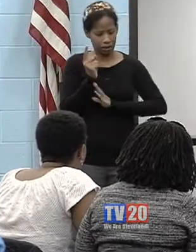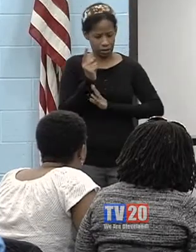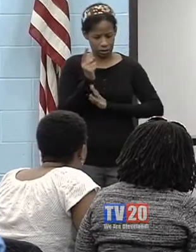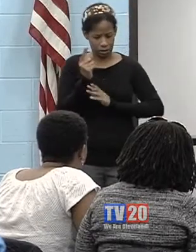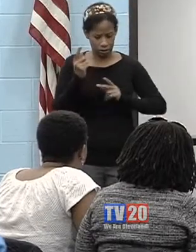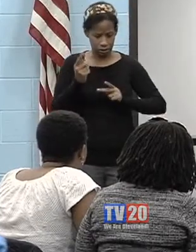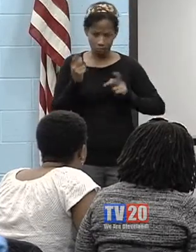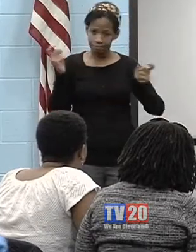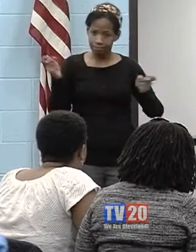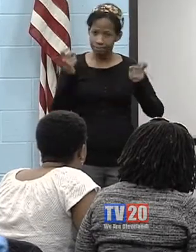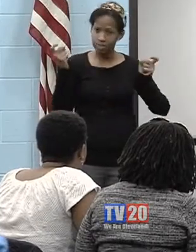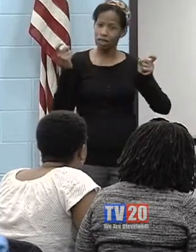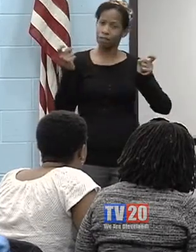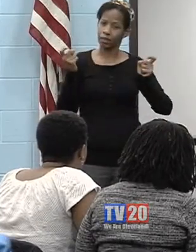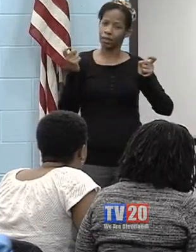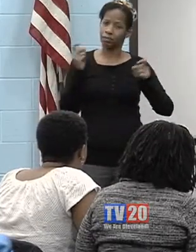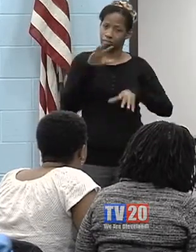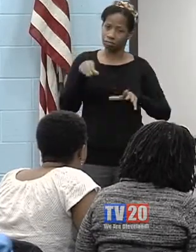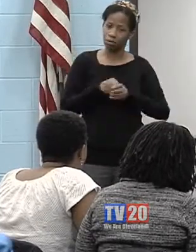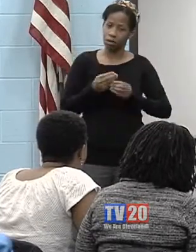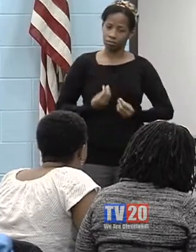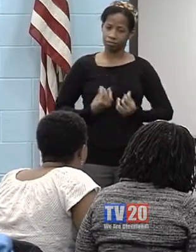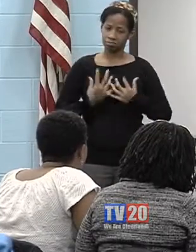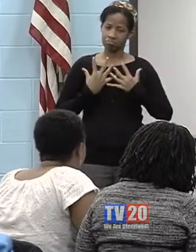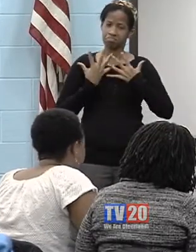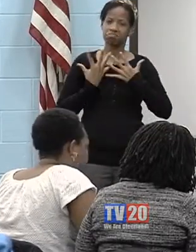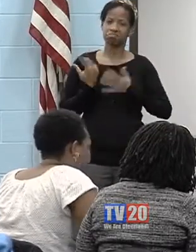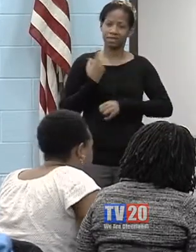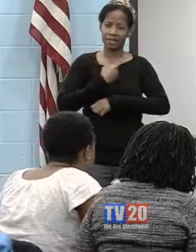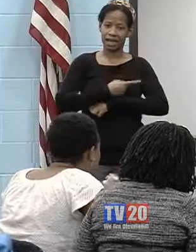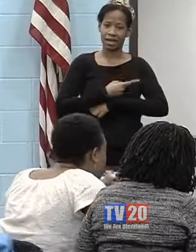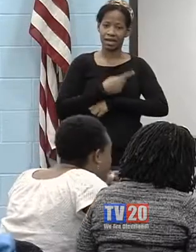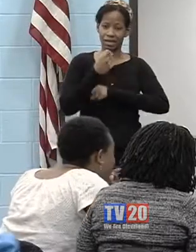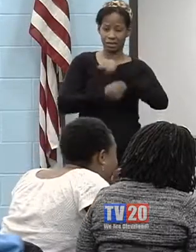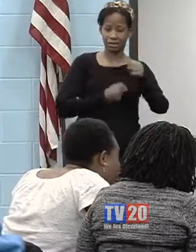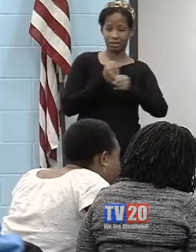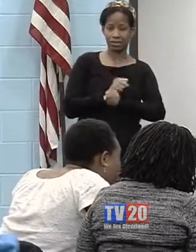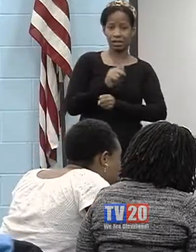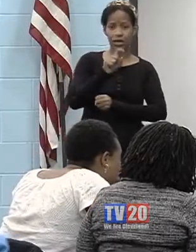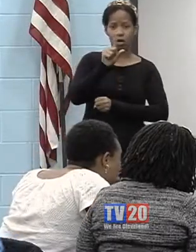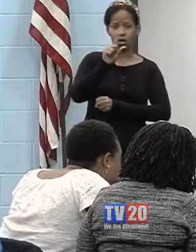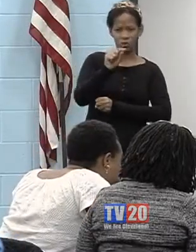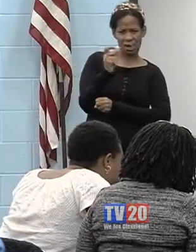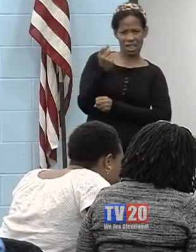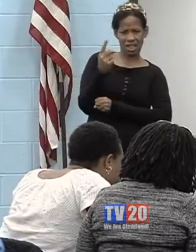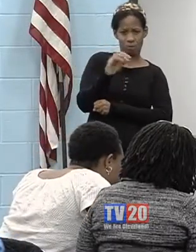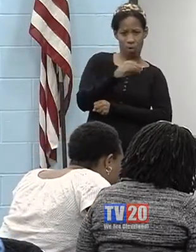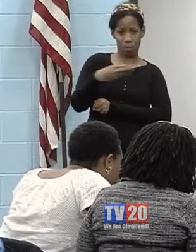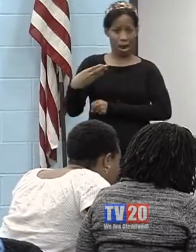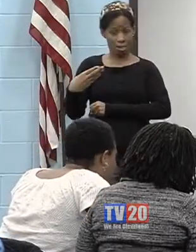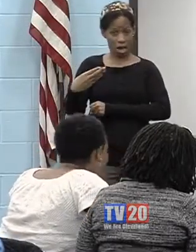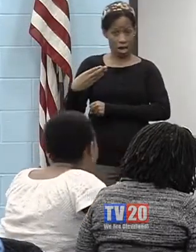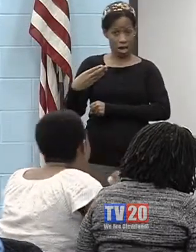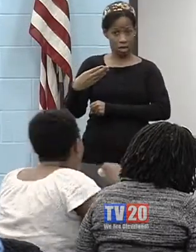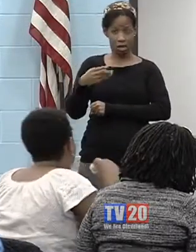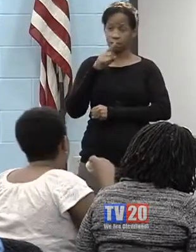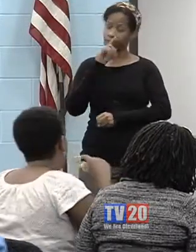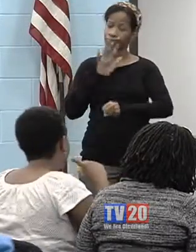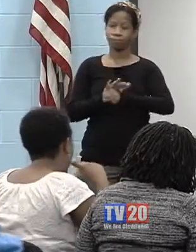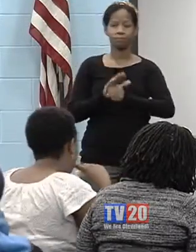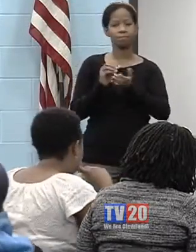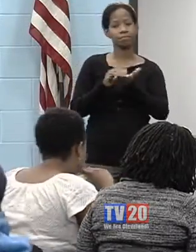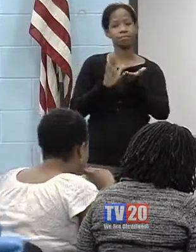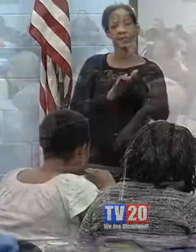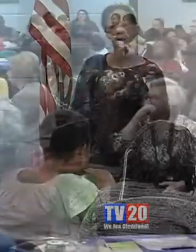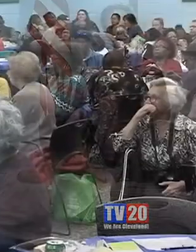to celebrate, and to be inspired. In 2011, President Obama declared October 15th Blind